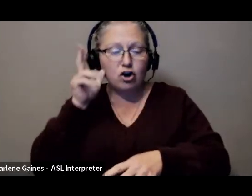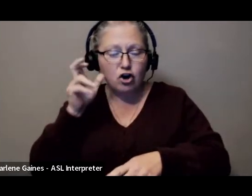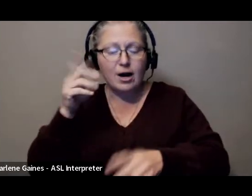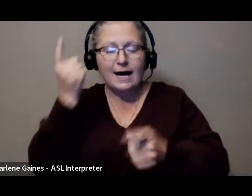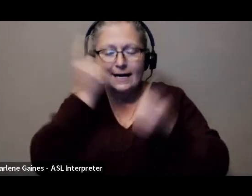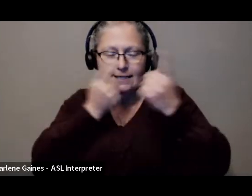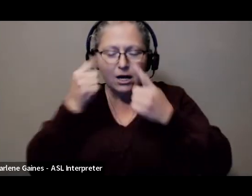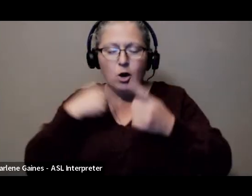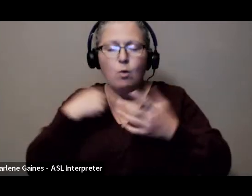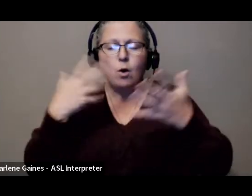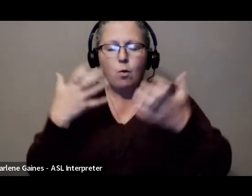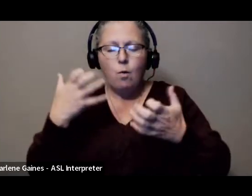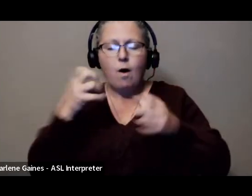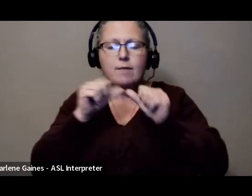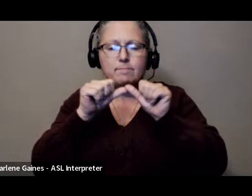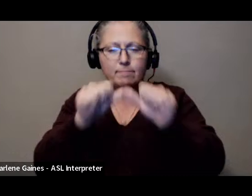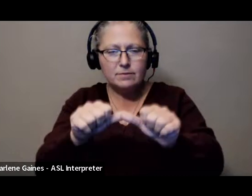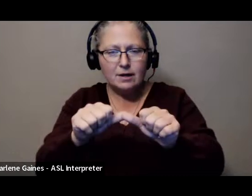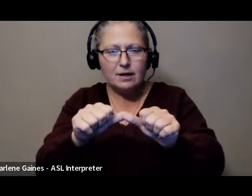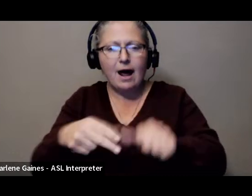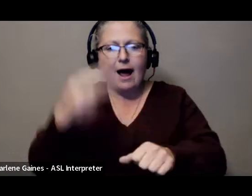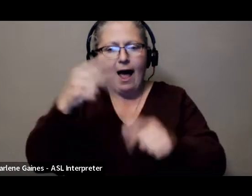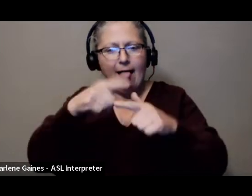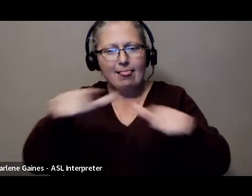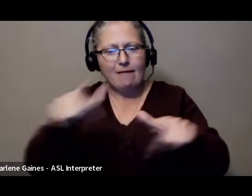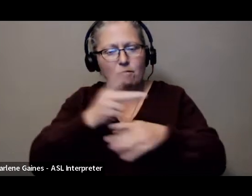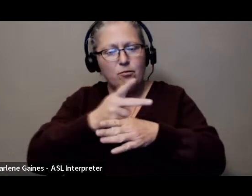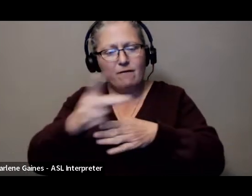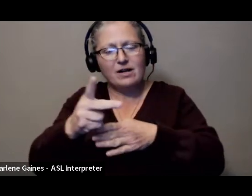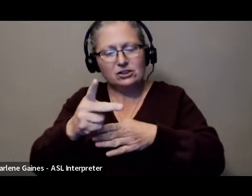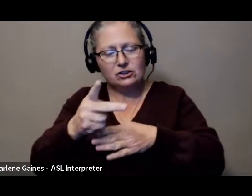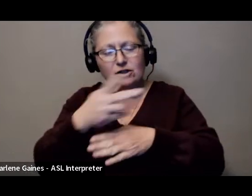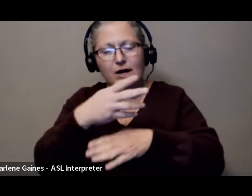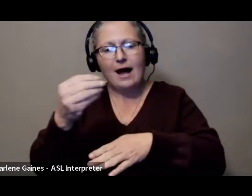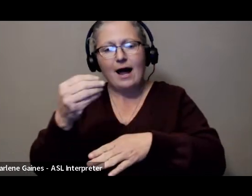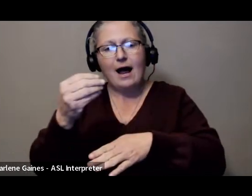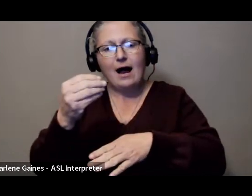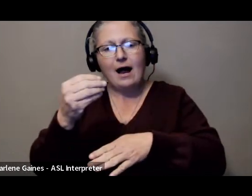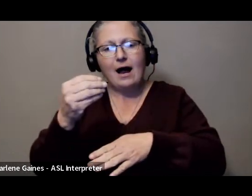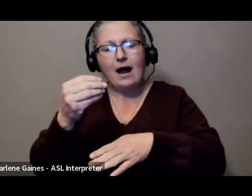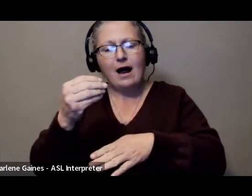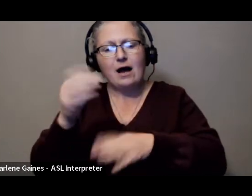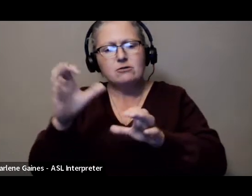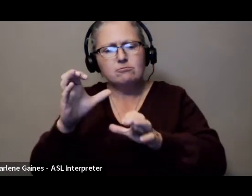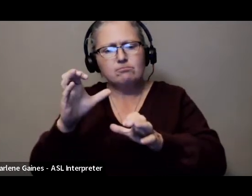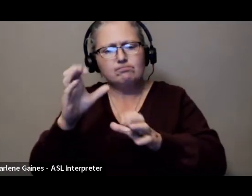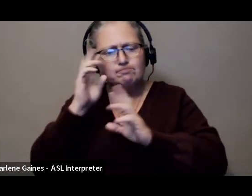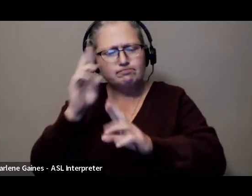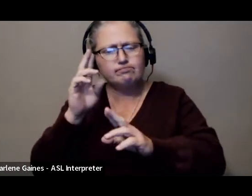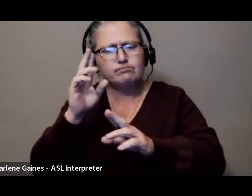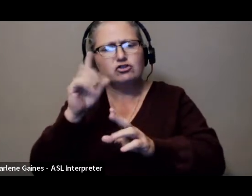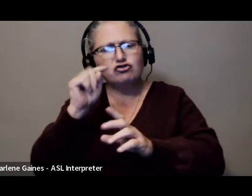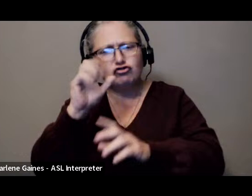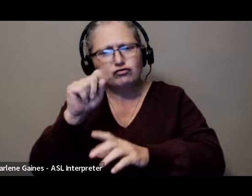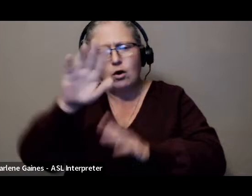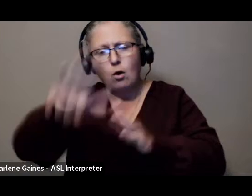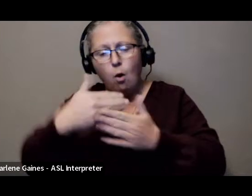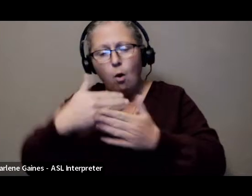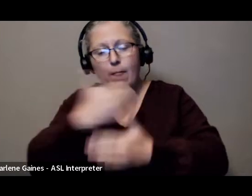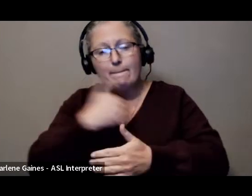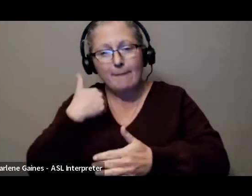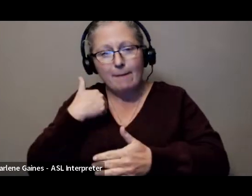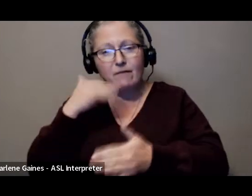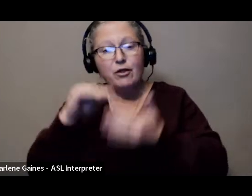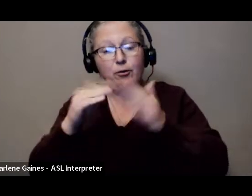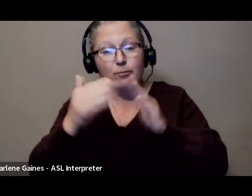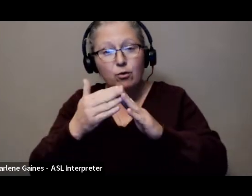that we strive to maintain a high level of professionalism and decorum, and that we are committed to treating all members of